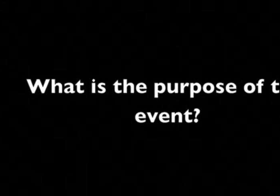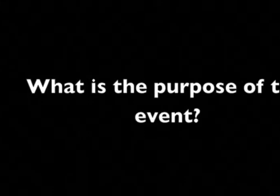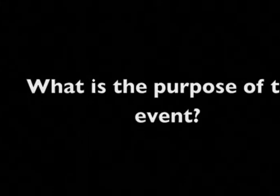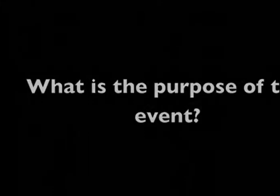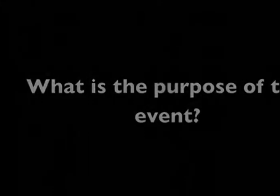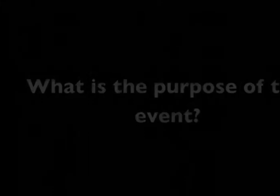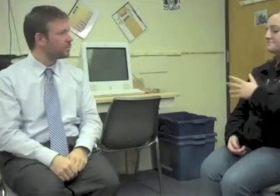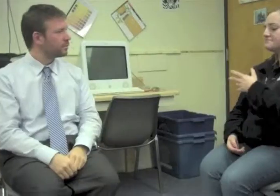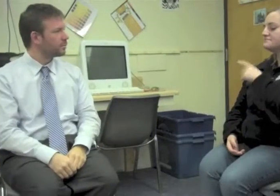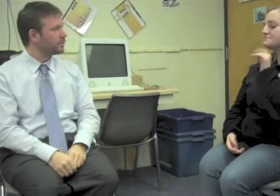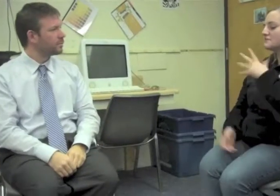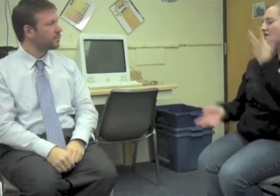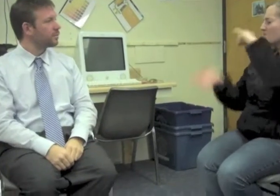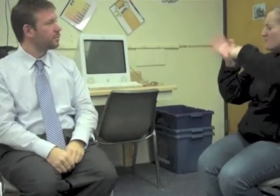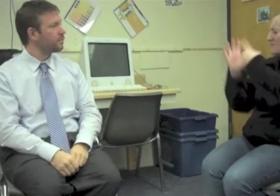And what is the purpose of this event?